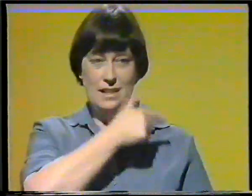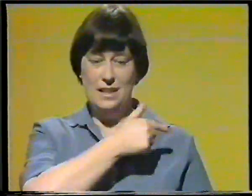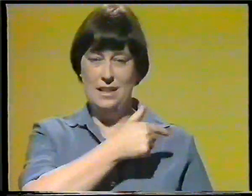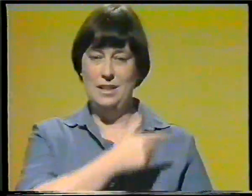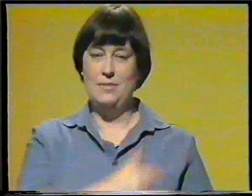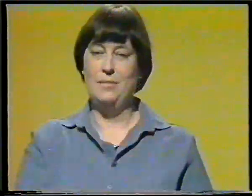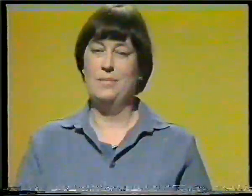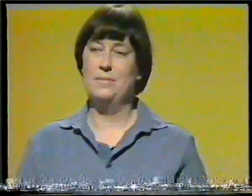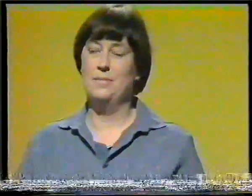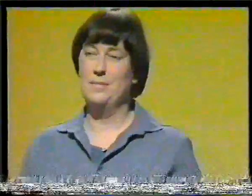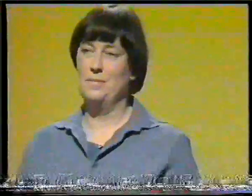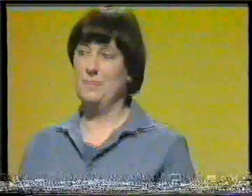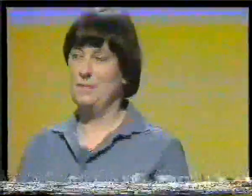lucky,